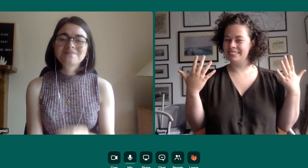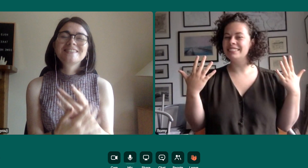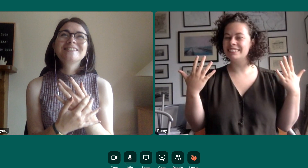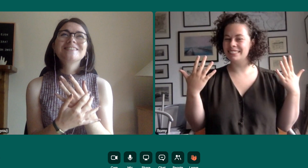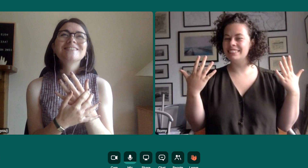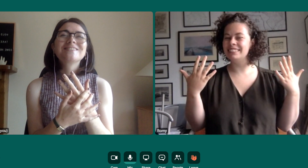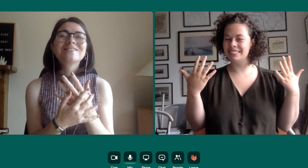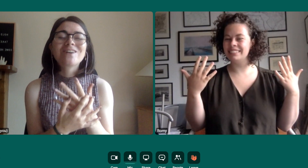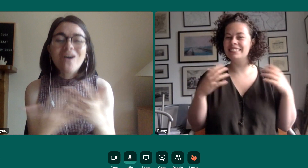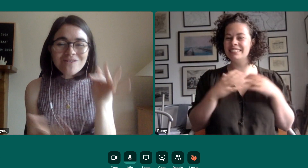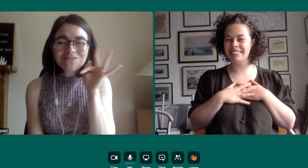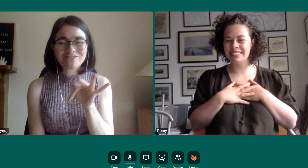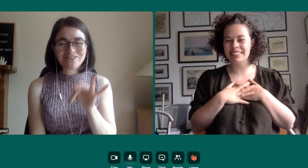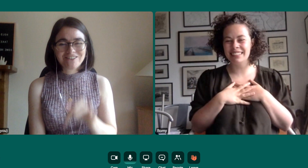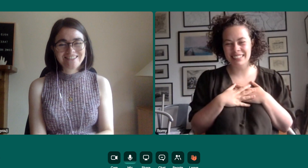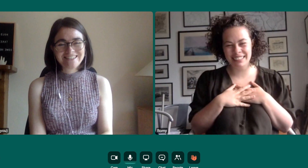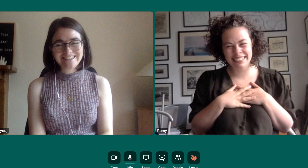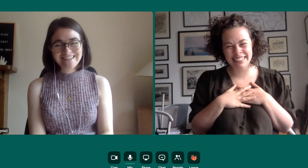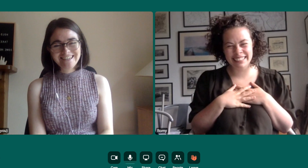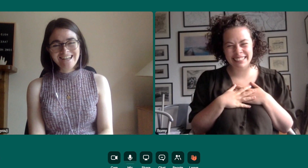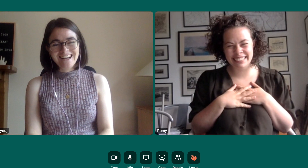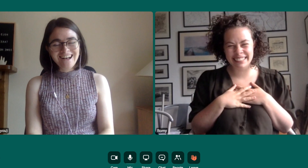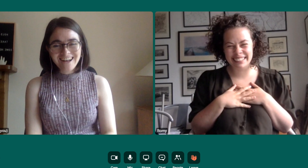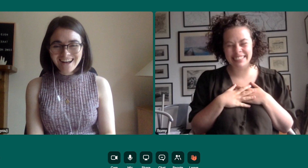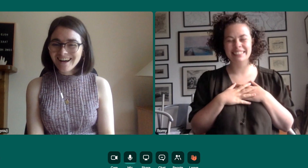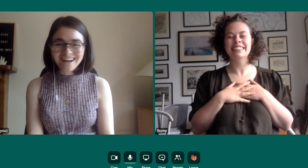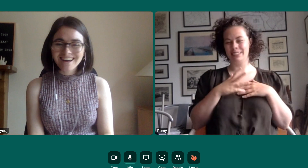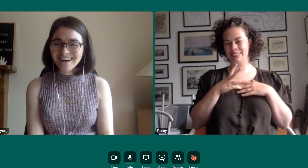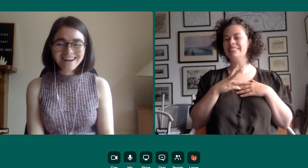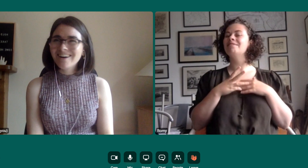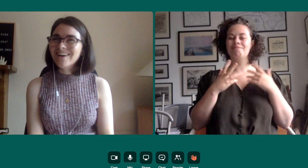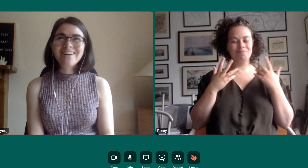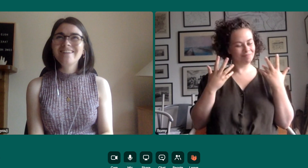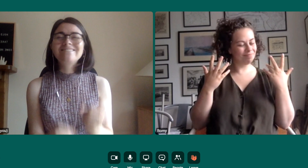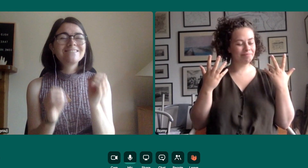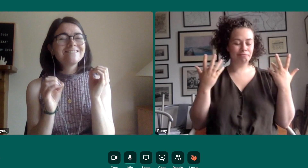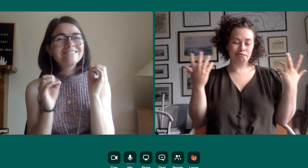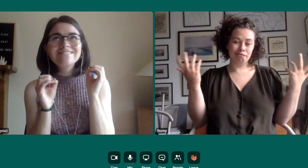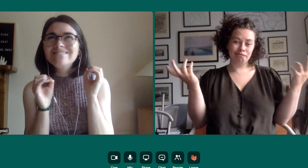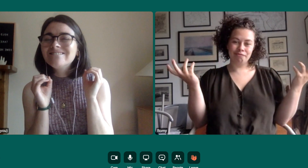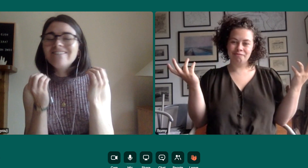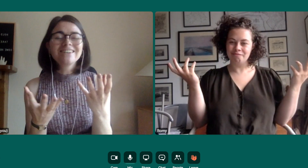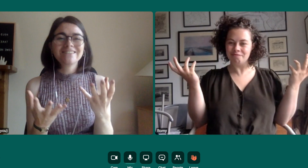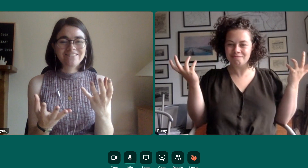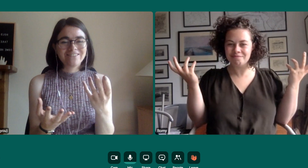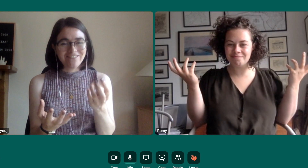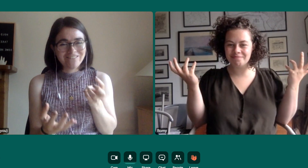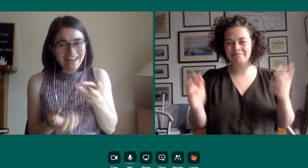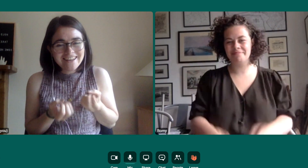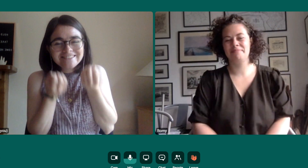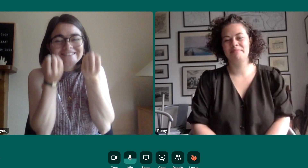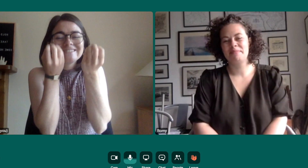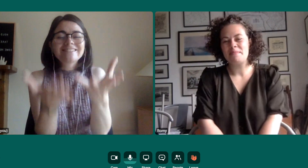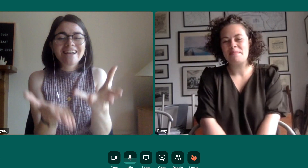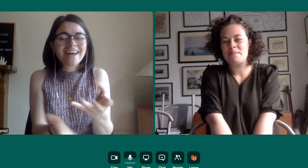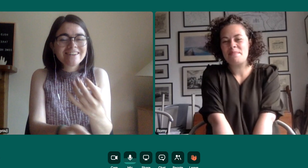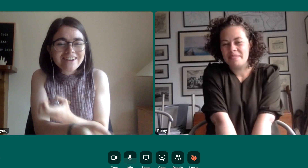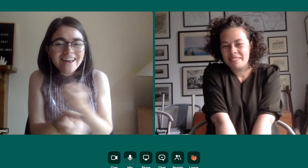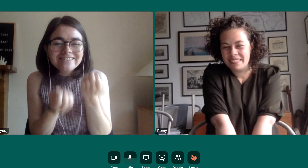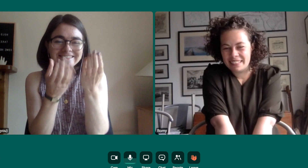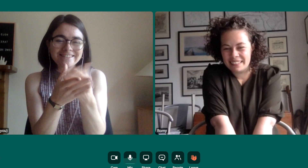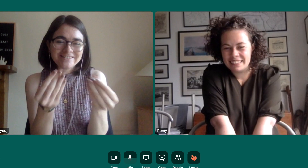fun. Oh, what a wonderful way to channel your energy. And if anyone has